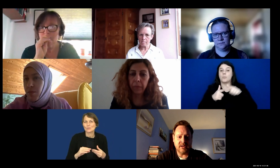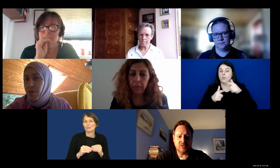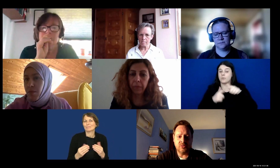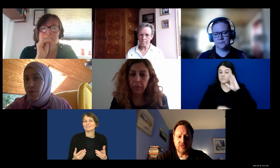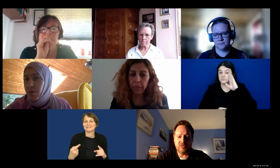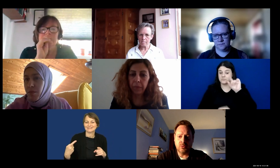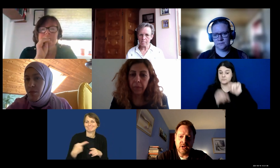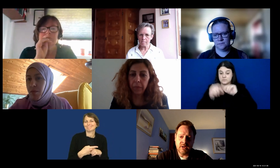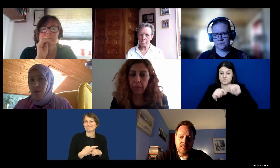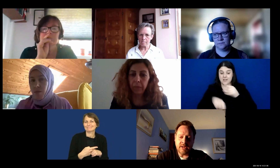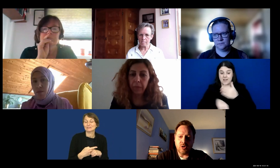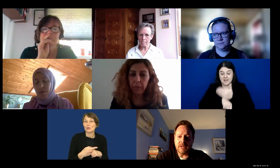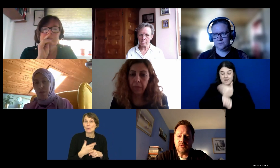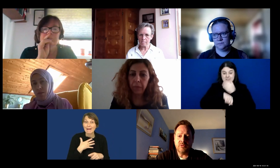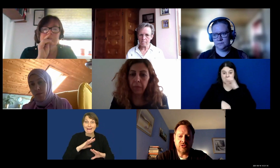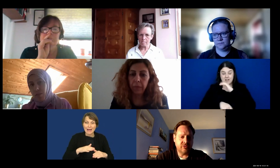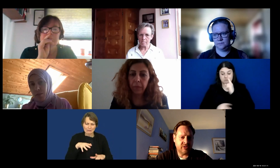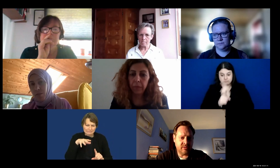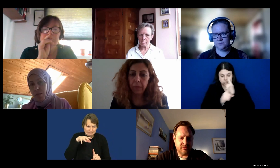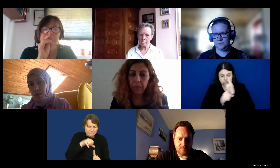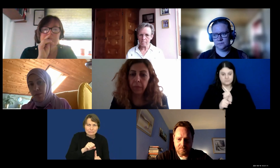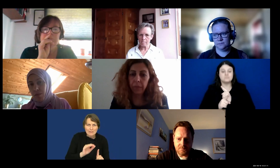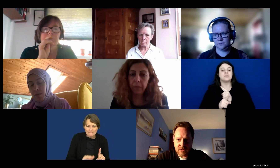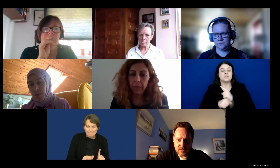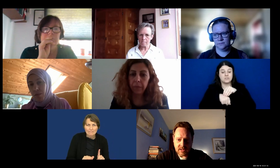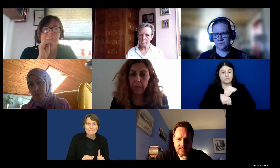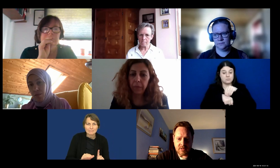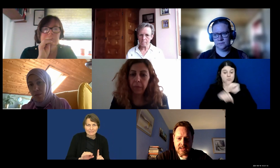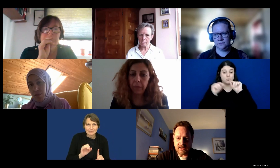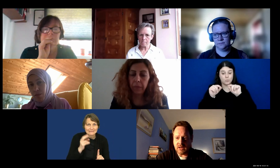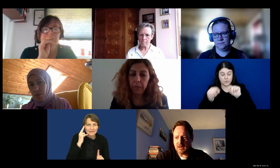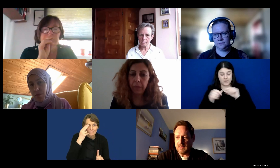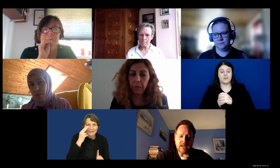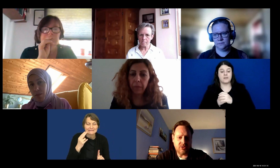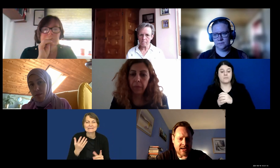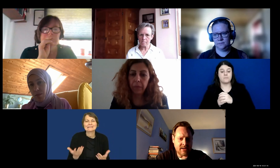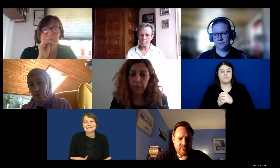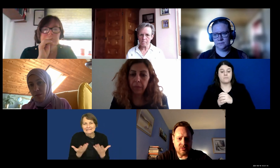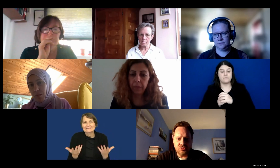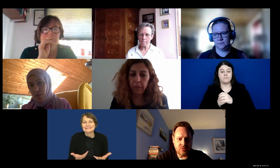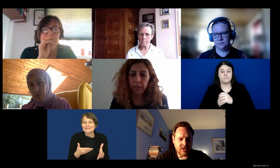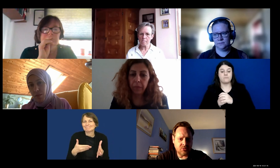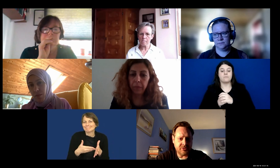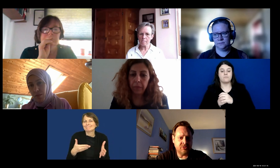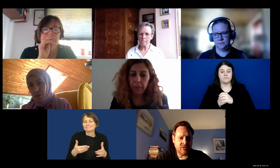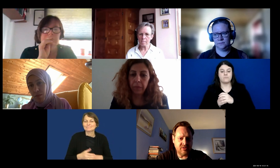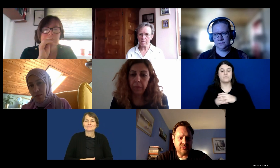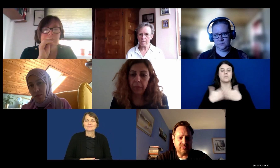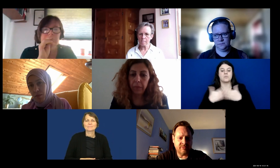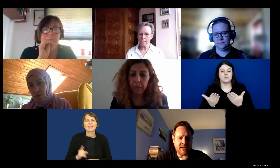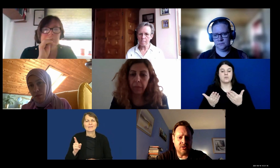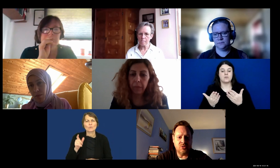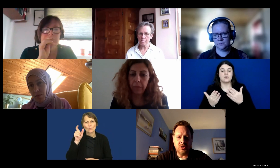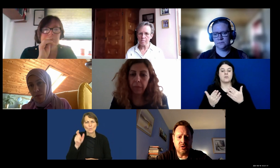early diagnosis. So my comment was just to say that Annika Johannesson, Jude Nichols and